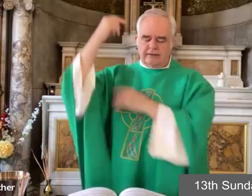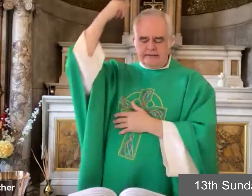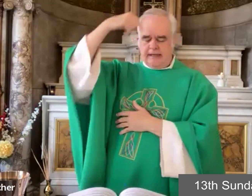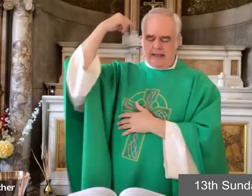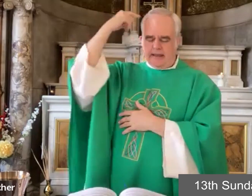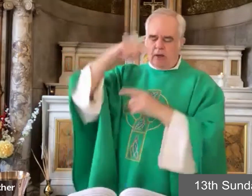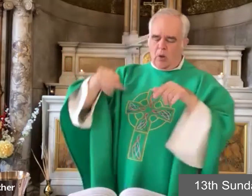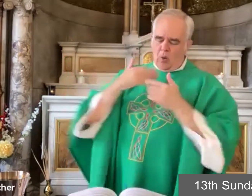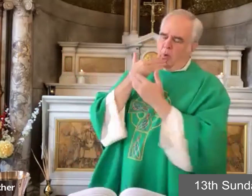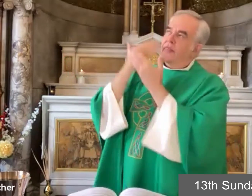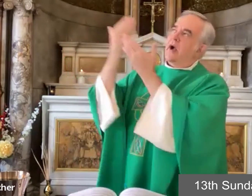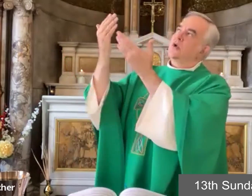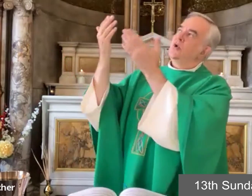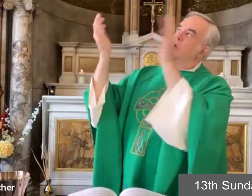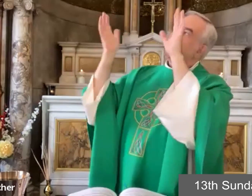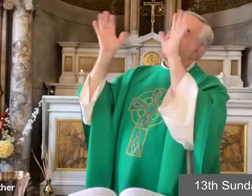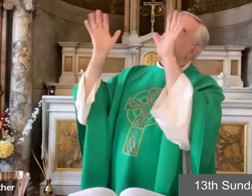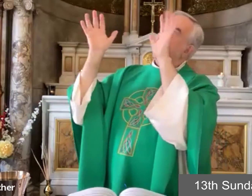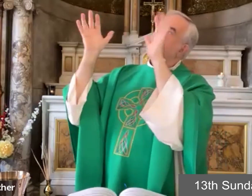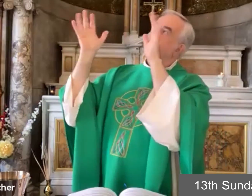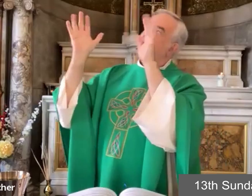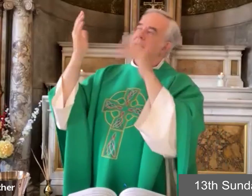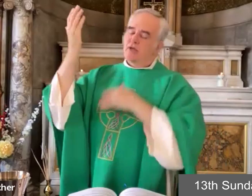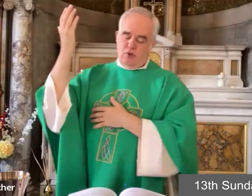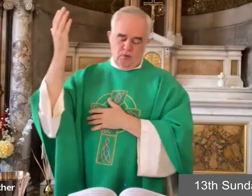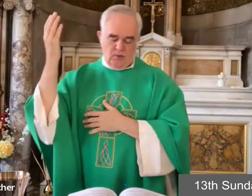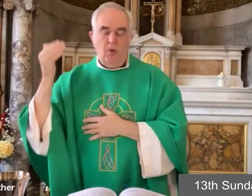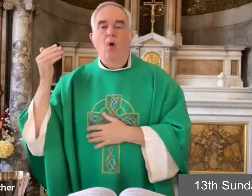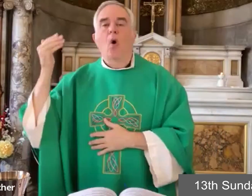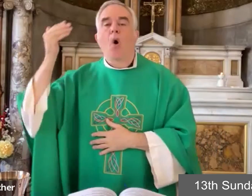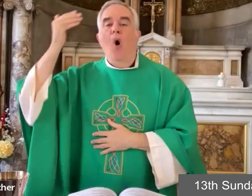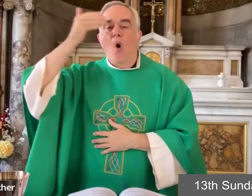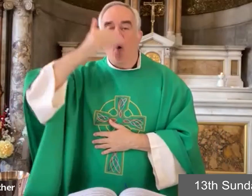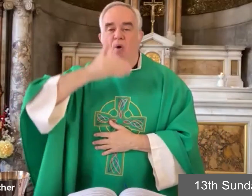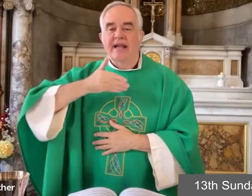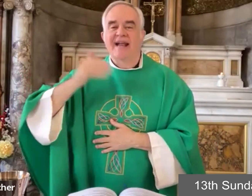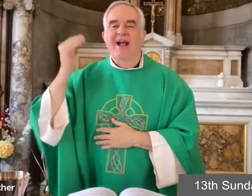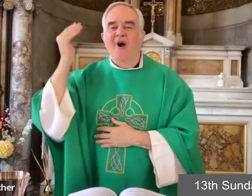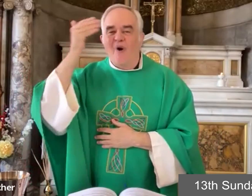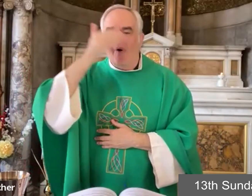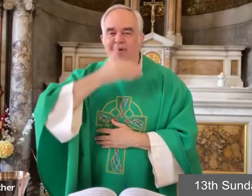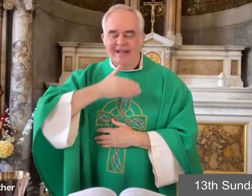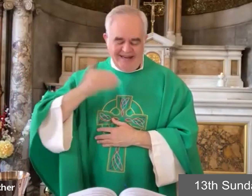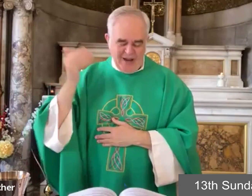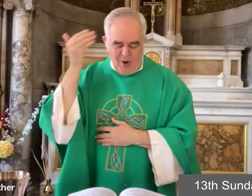and saints, we thank you and praise you. Holy, holy,